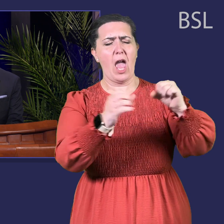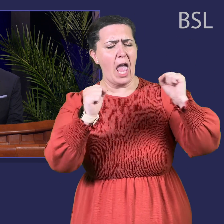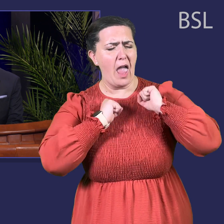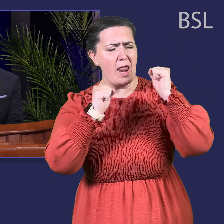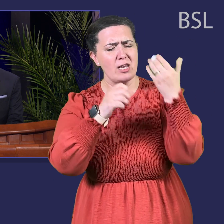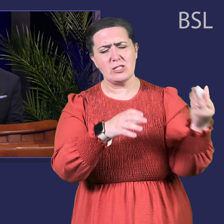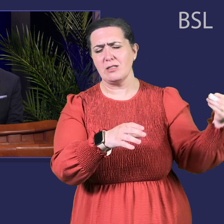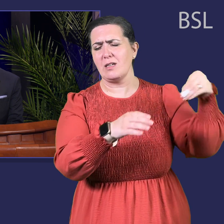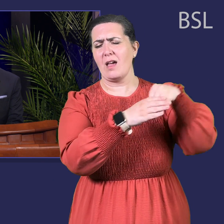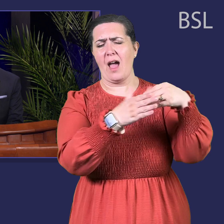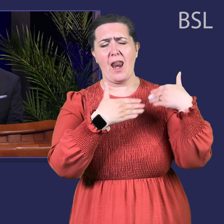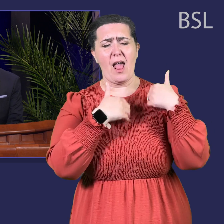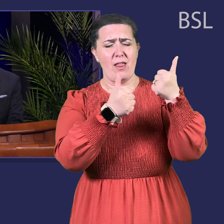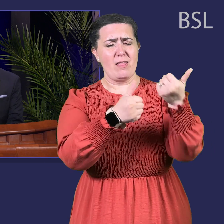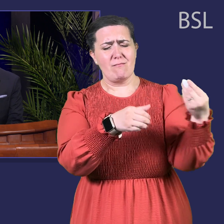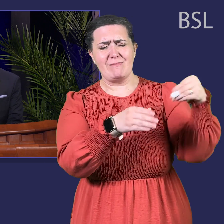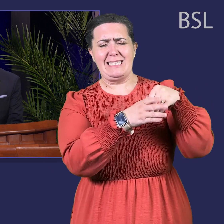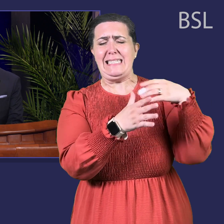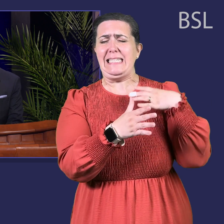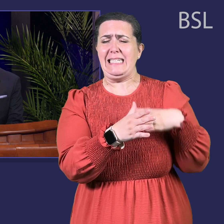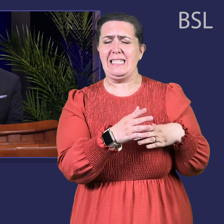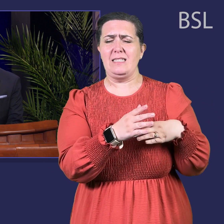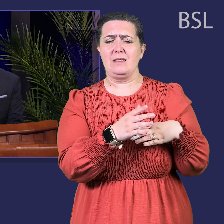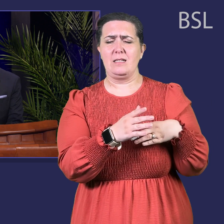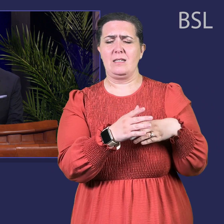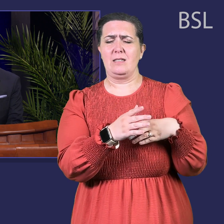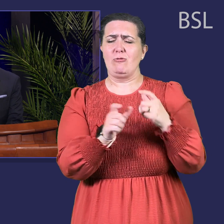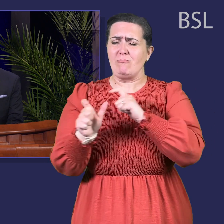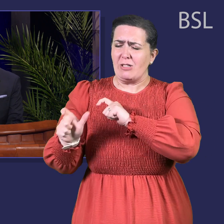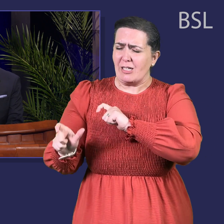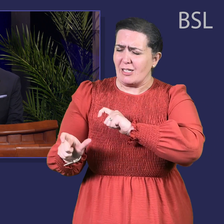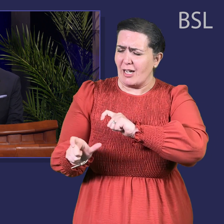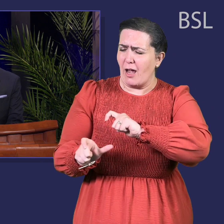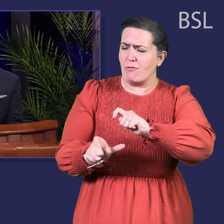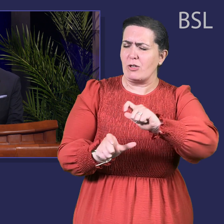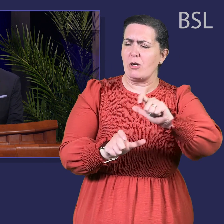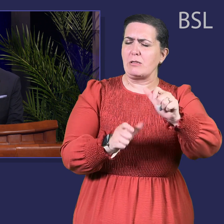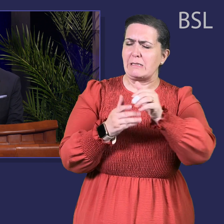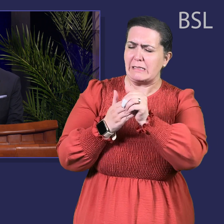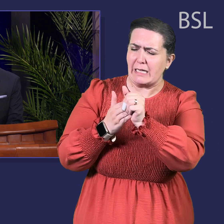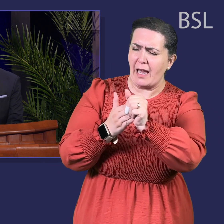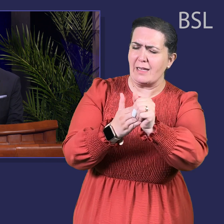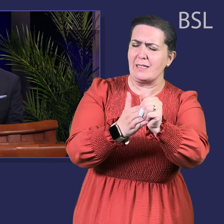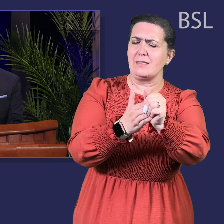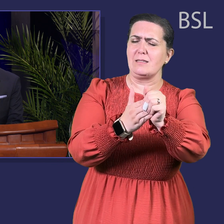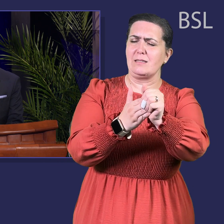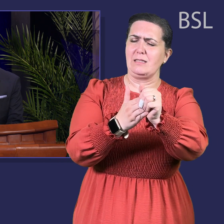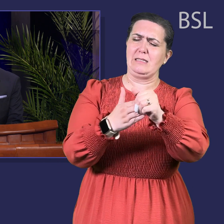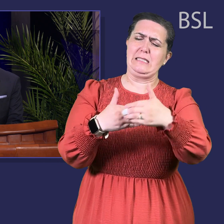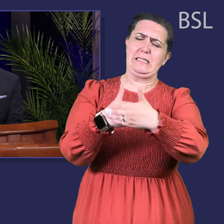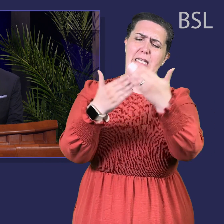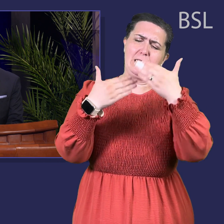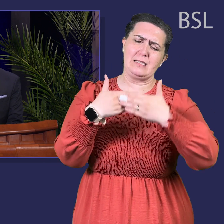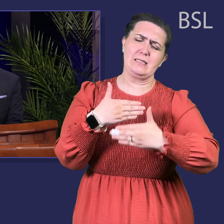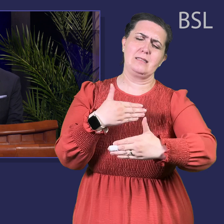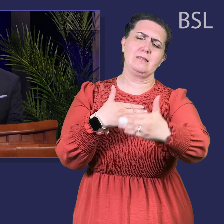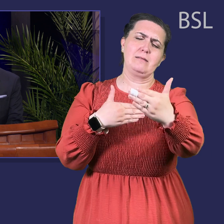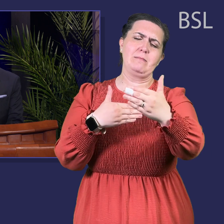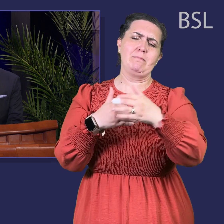strength, energy, and health he needs to continue guiding and leading us in these